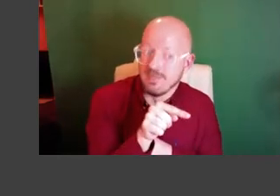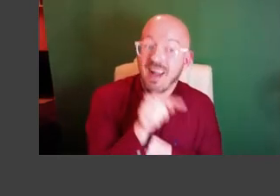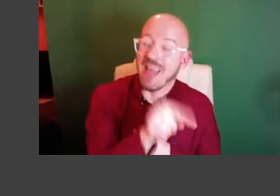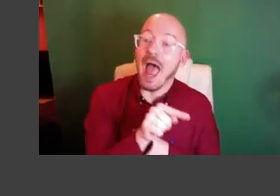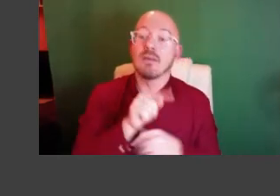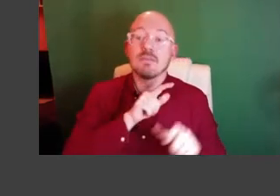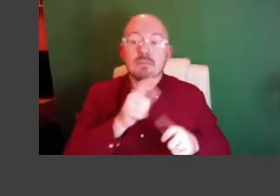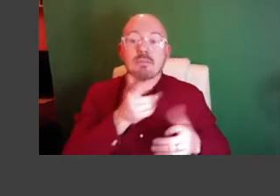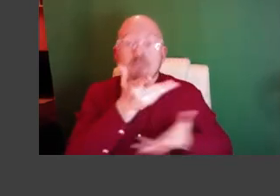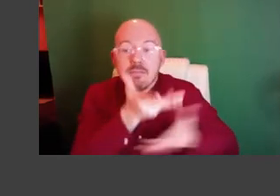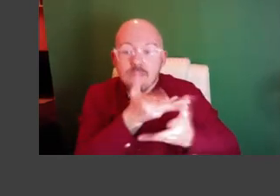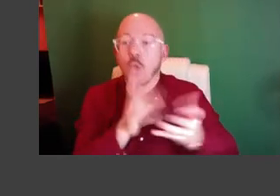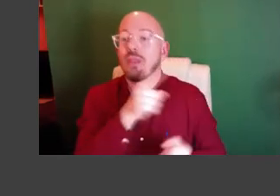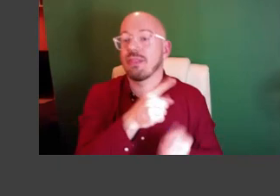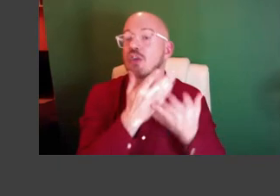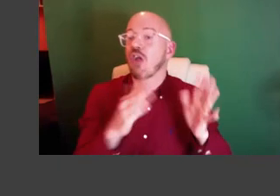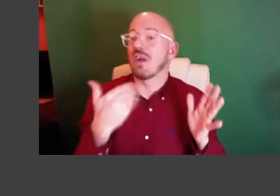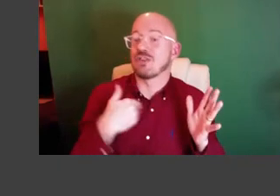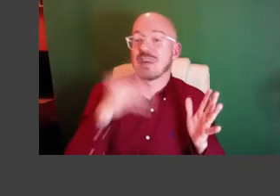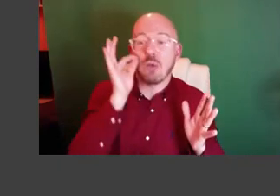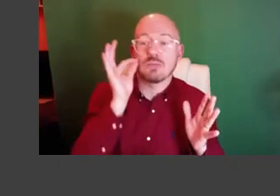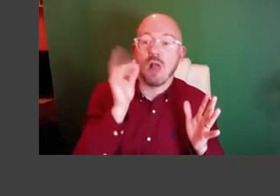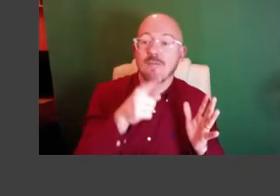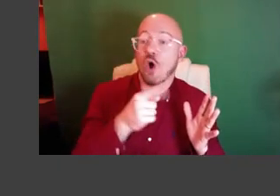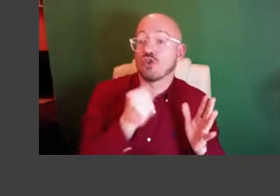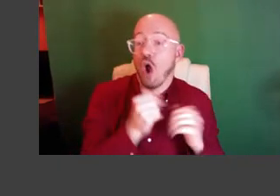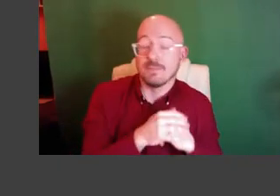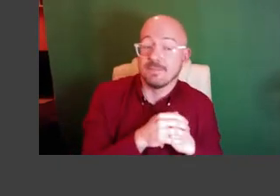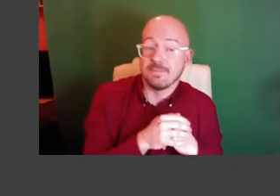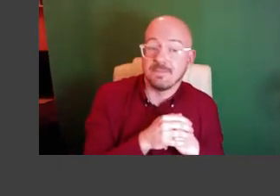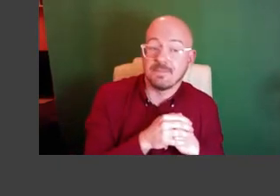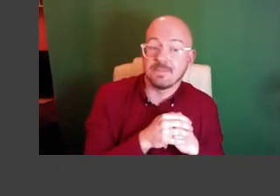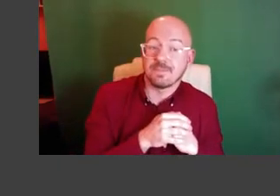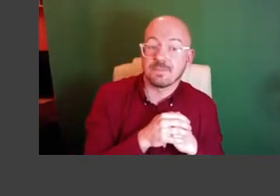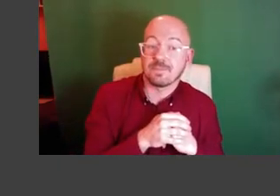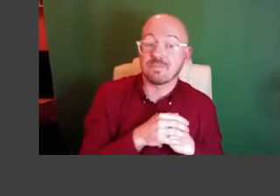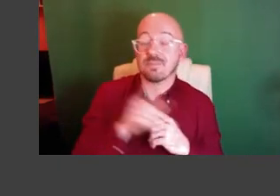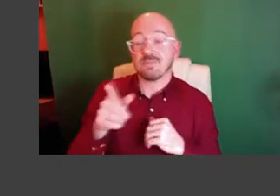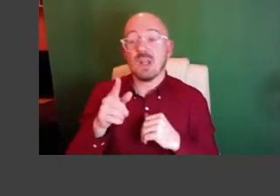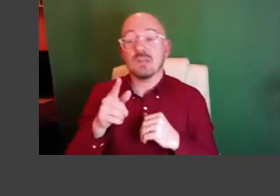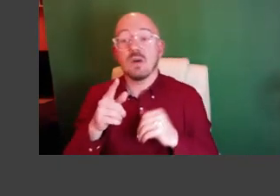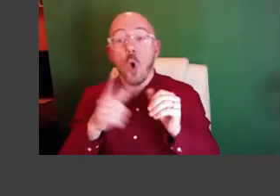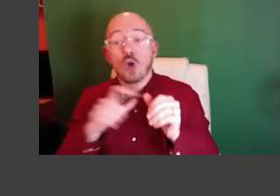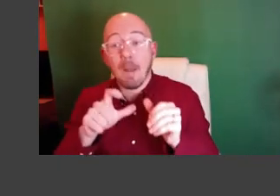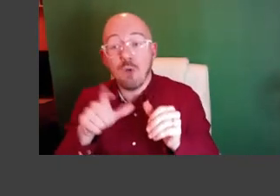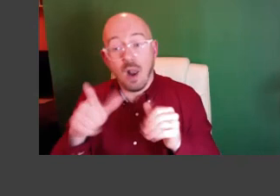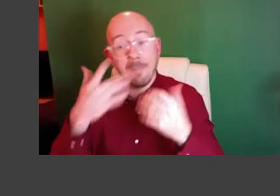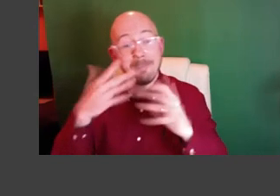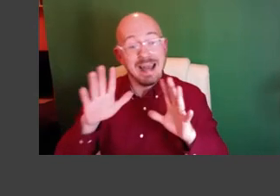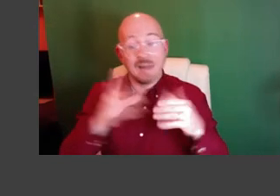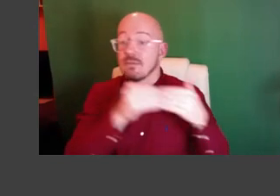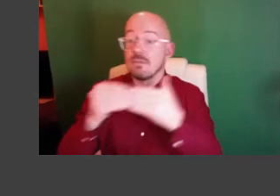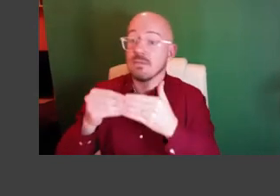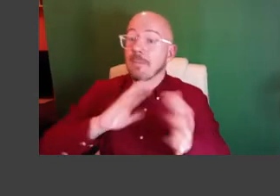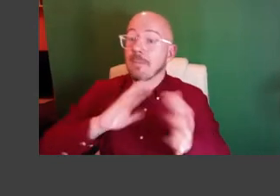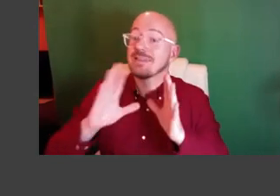The Scottish Deaf Teachers Group will be holding further talks with the GTCs, General Teaching Councils in Scotland.